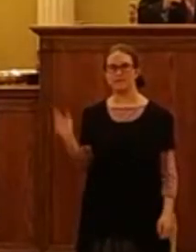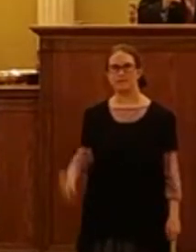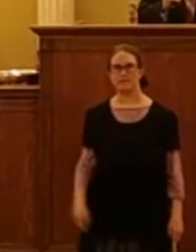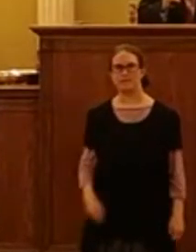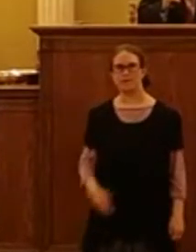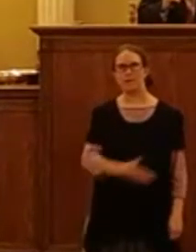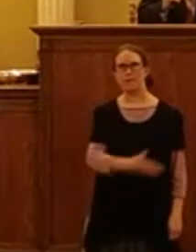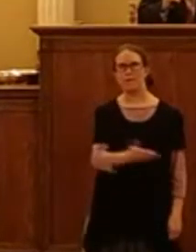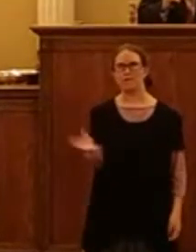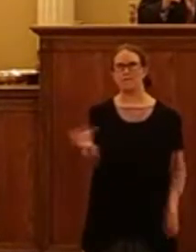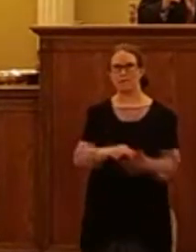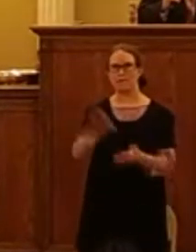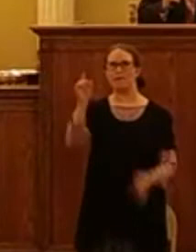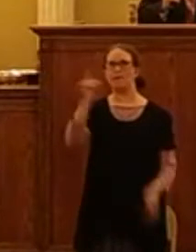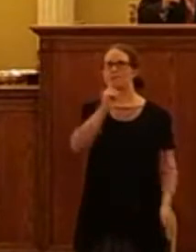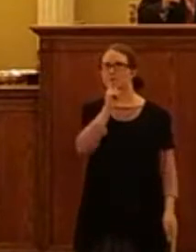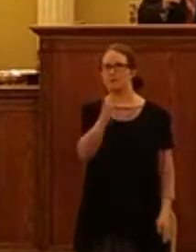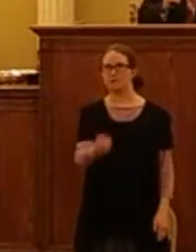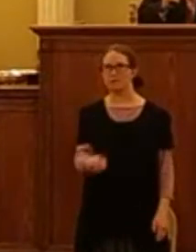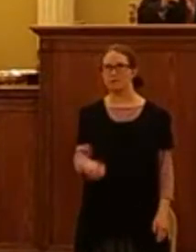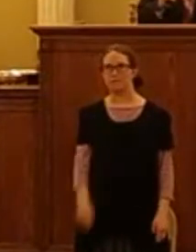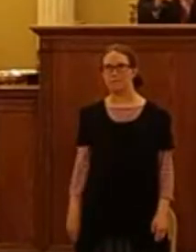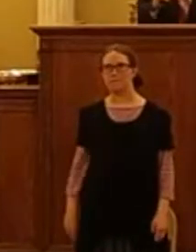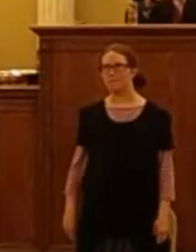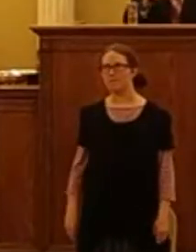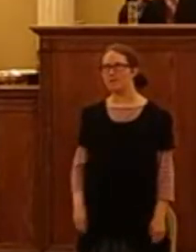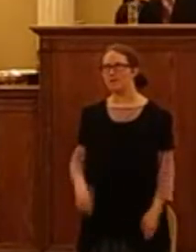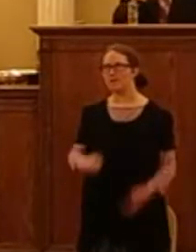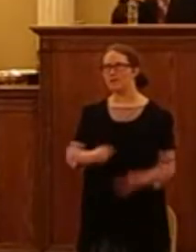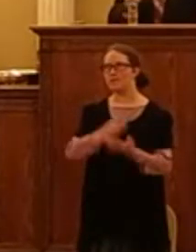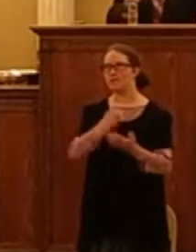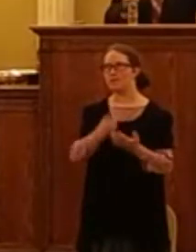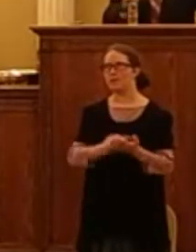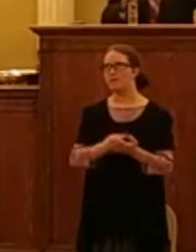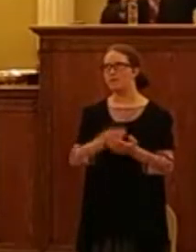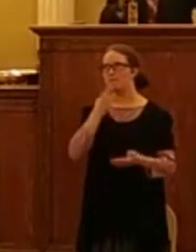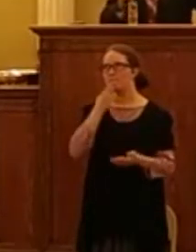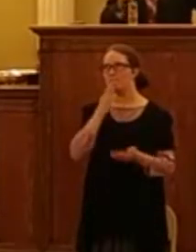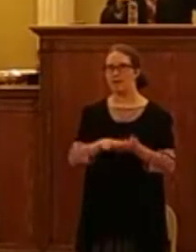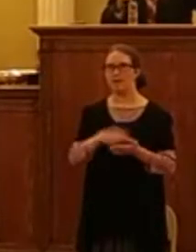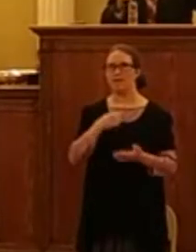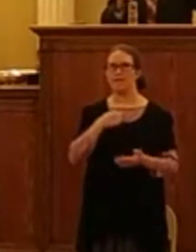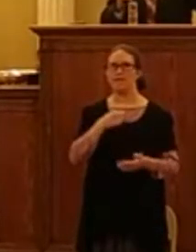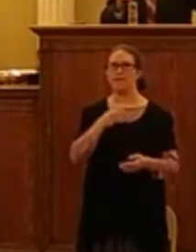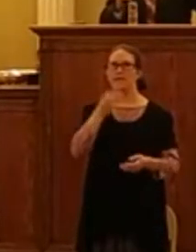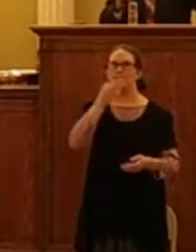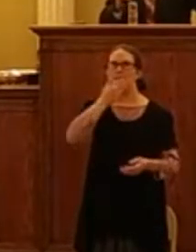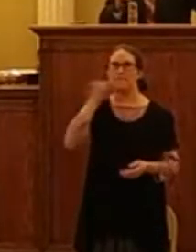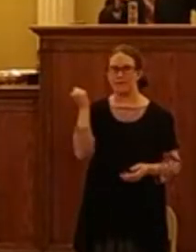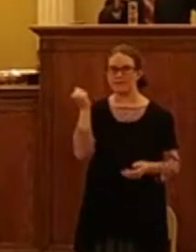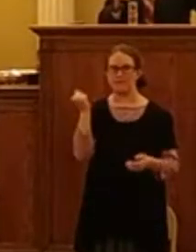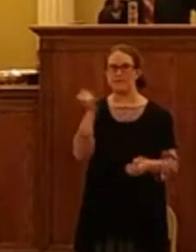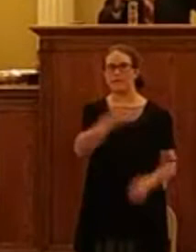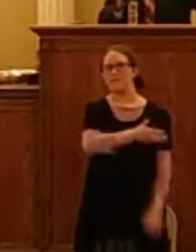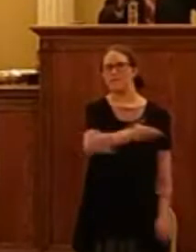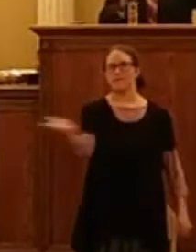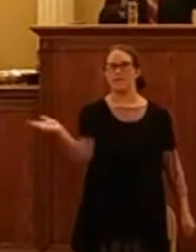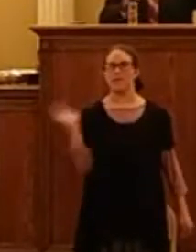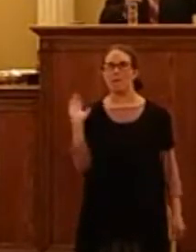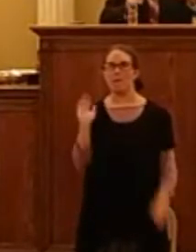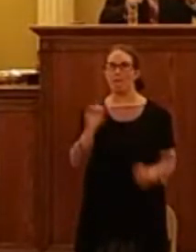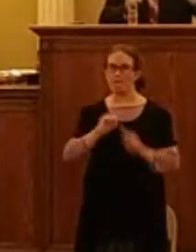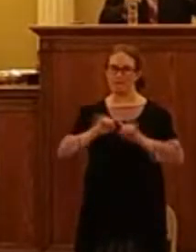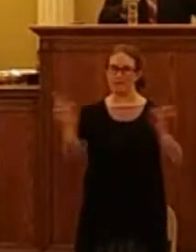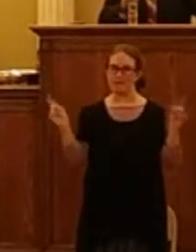How many have ever found that to be true? Sometimes the worst of us gets the best of us. But even when